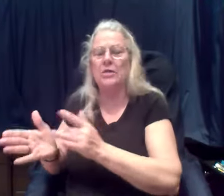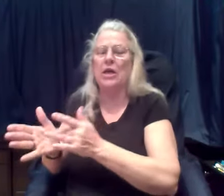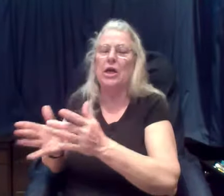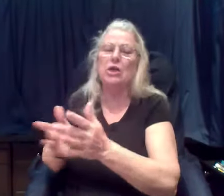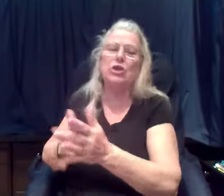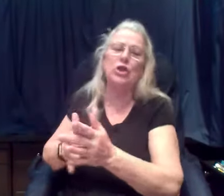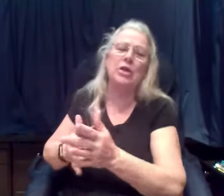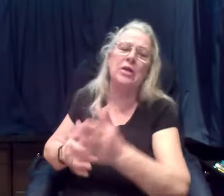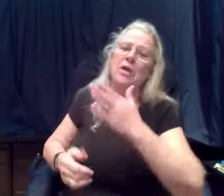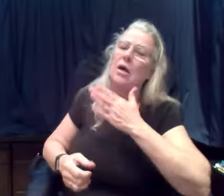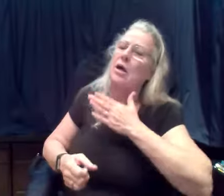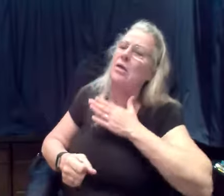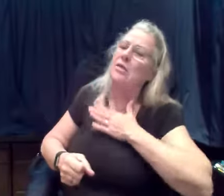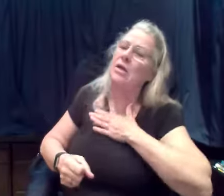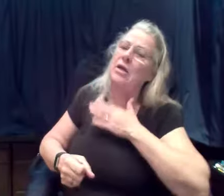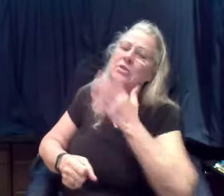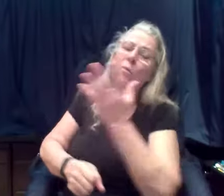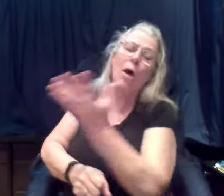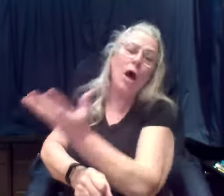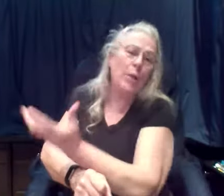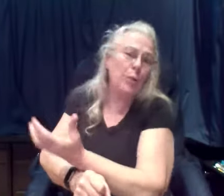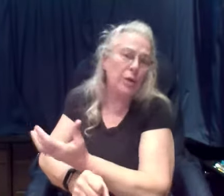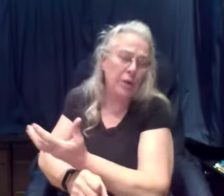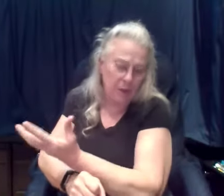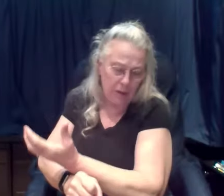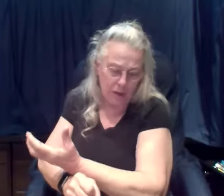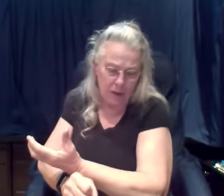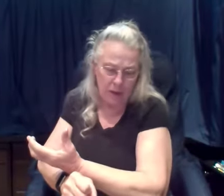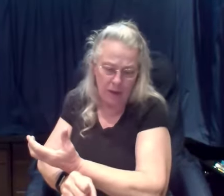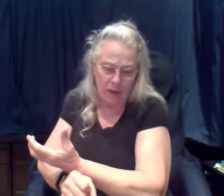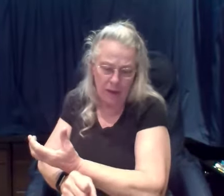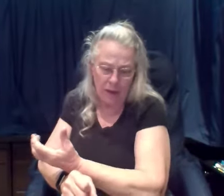Granted, Jesus is my plea.